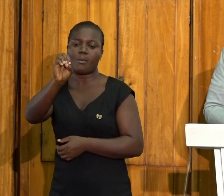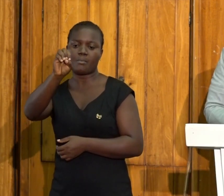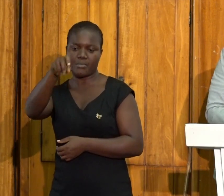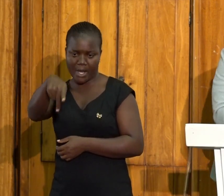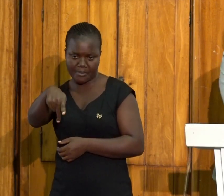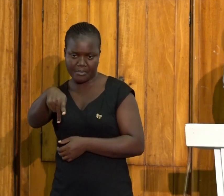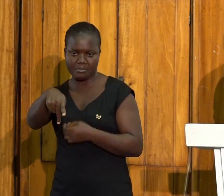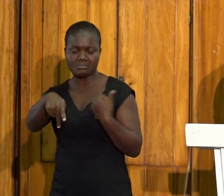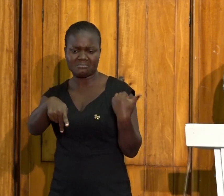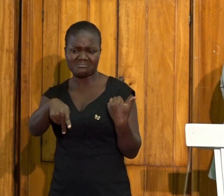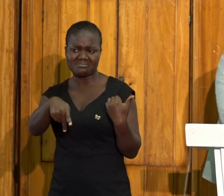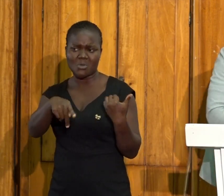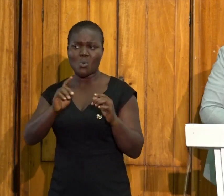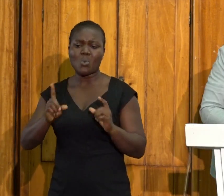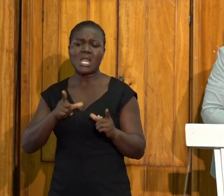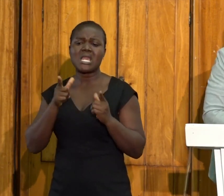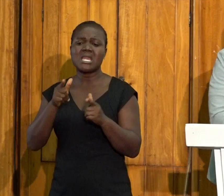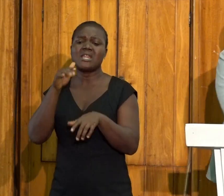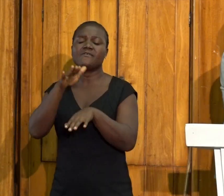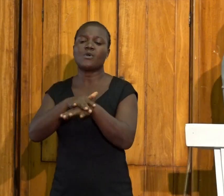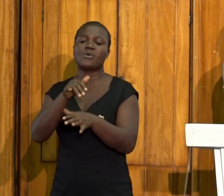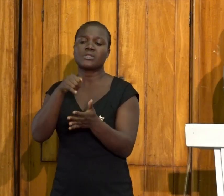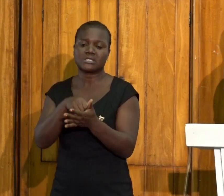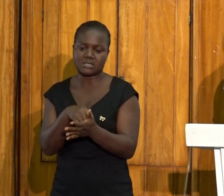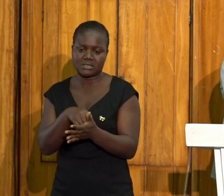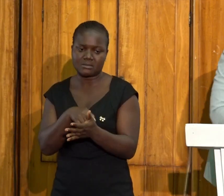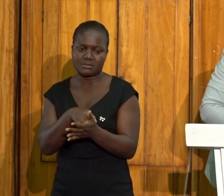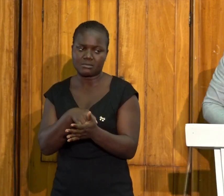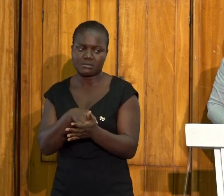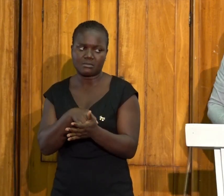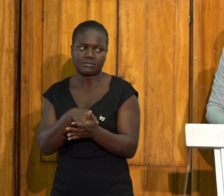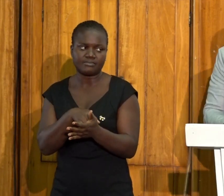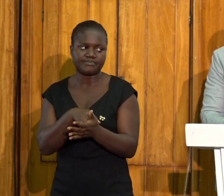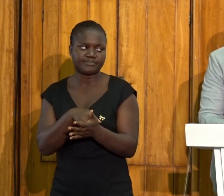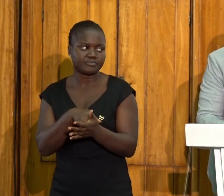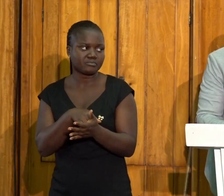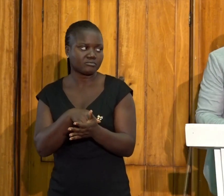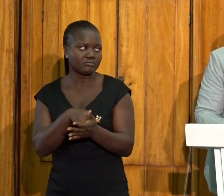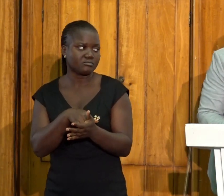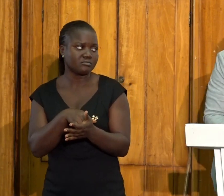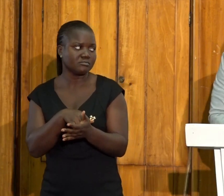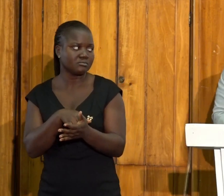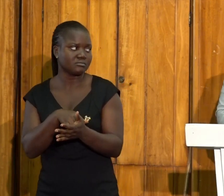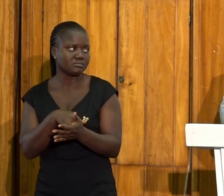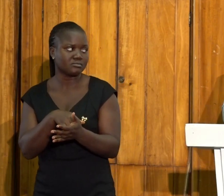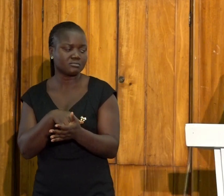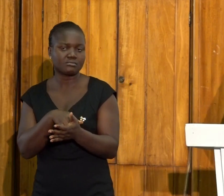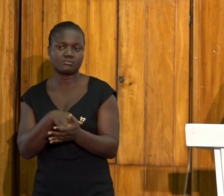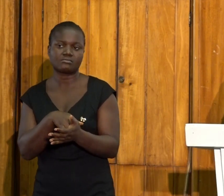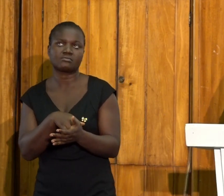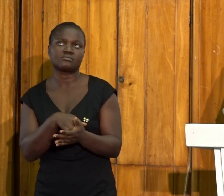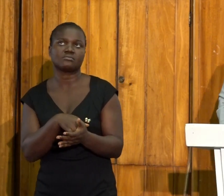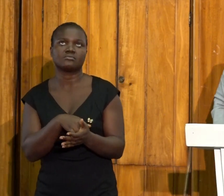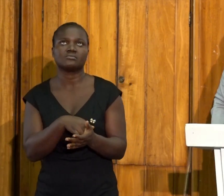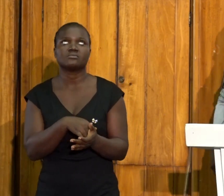leveraged this to introduce a pregnancy registry that uses this e-database as well. Next slide.